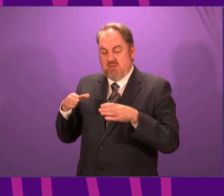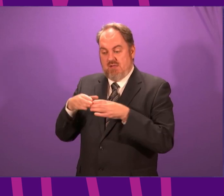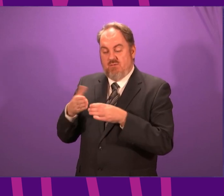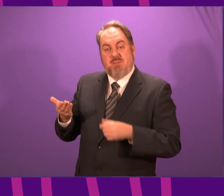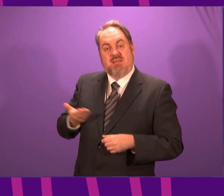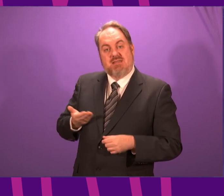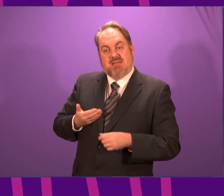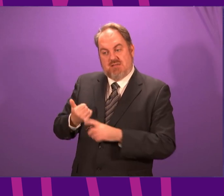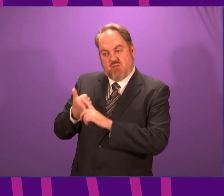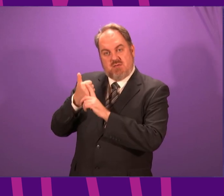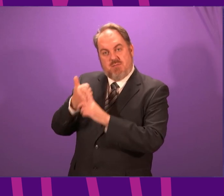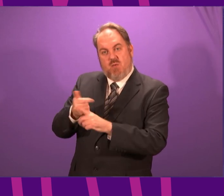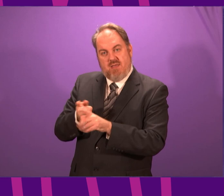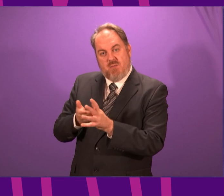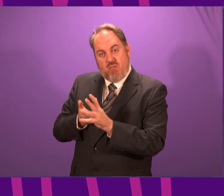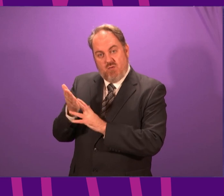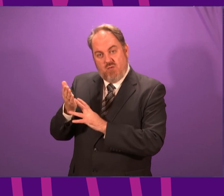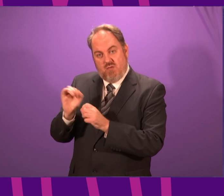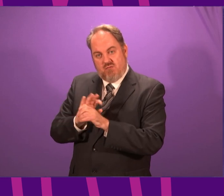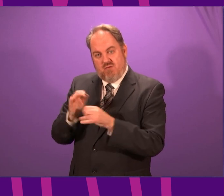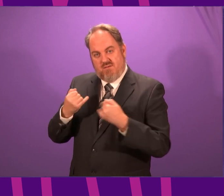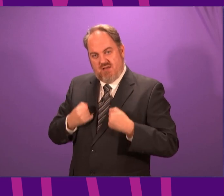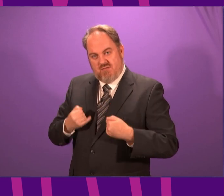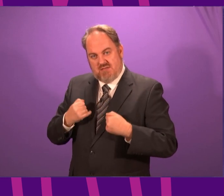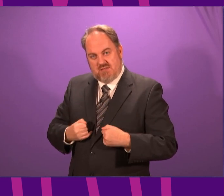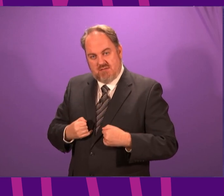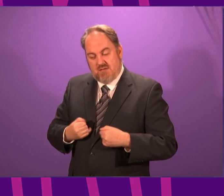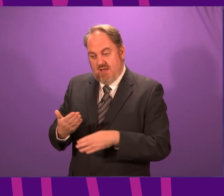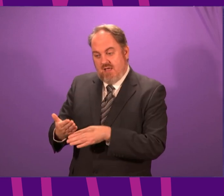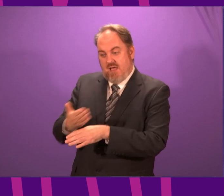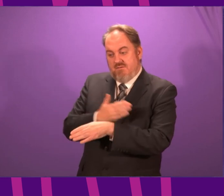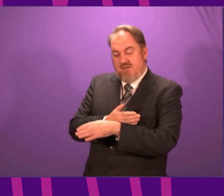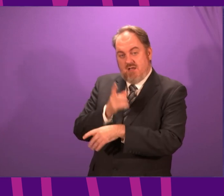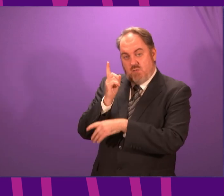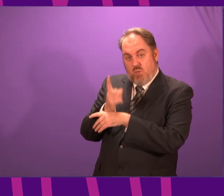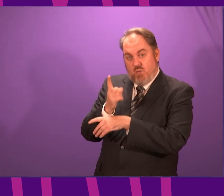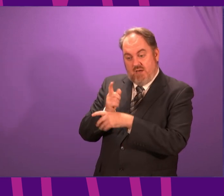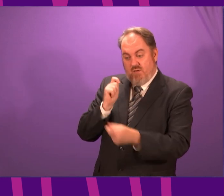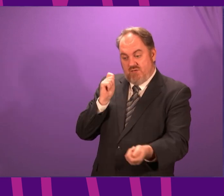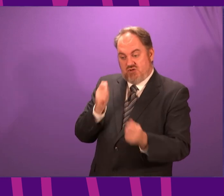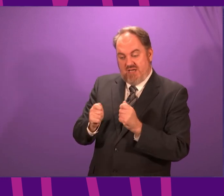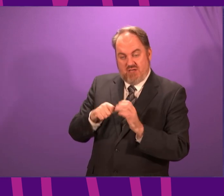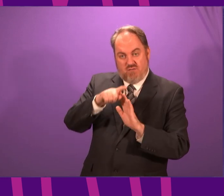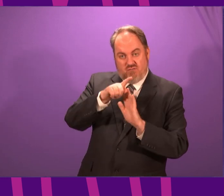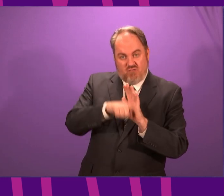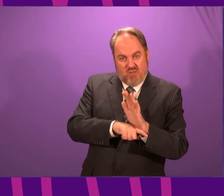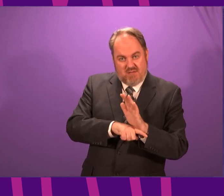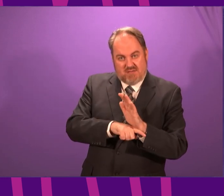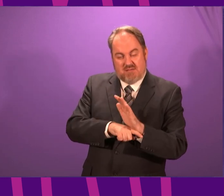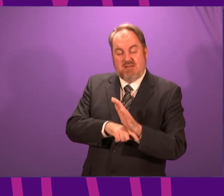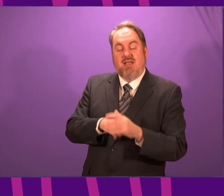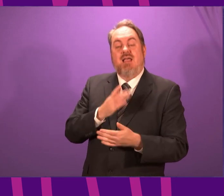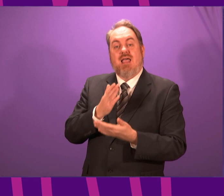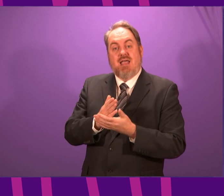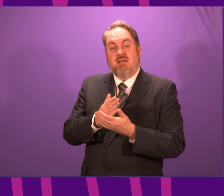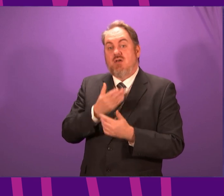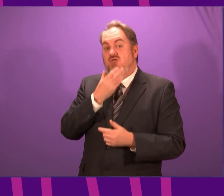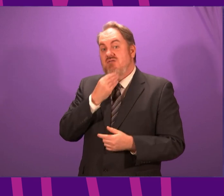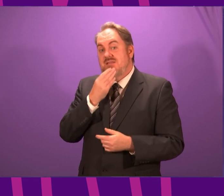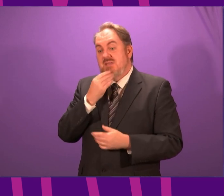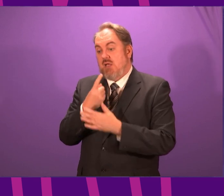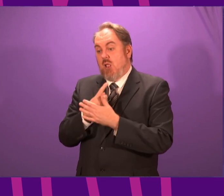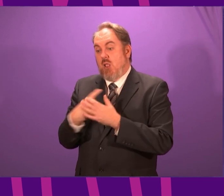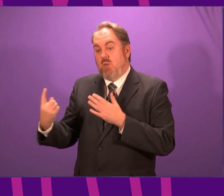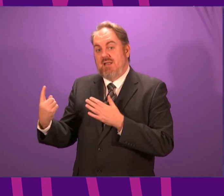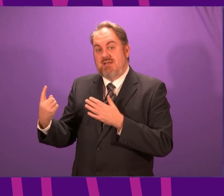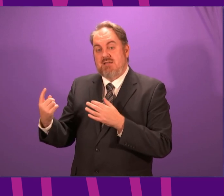data collection and publication, advance warning for sectors about proposed tier changes, target data for tier reduction, and a Christmas loneliness